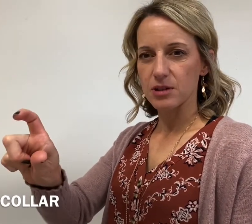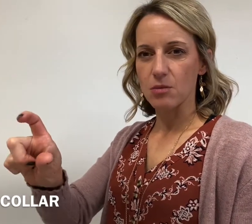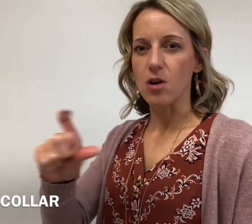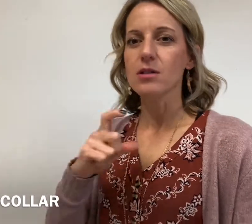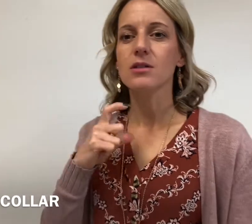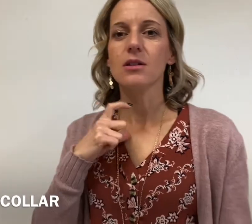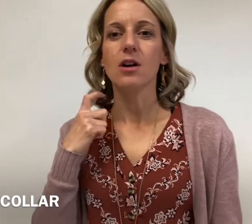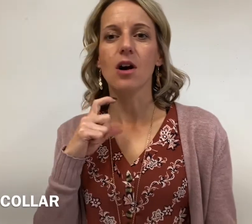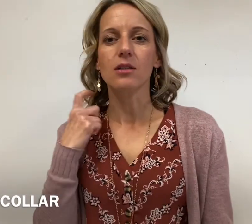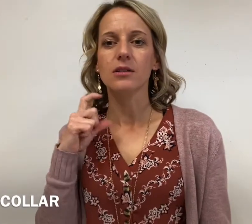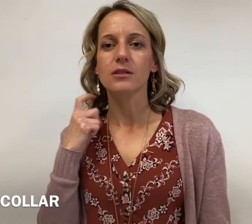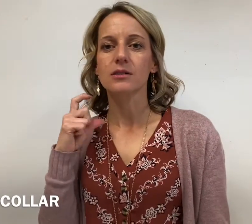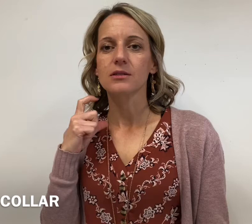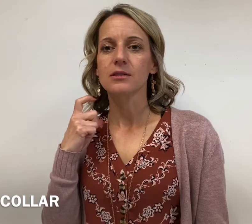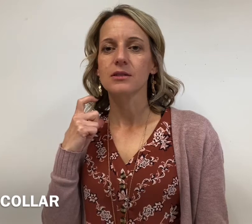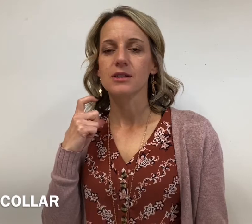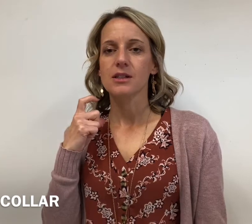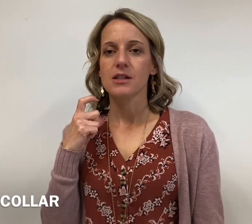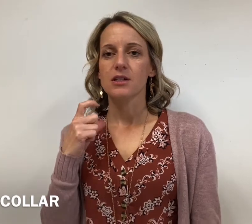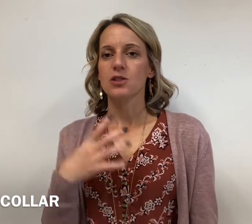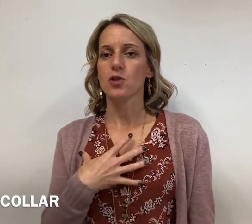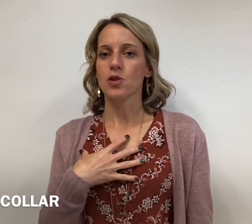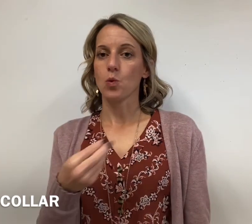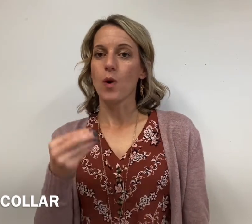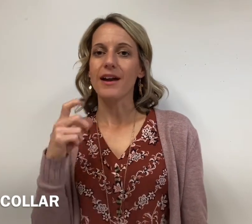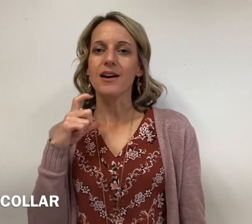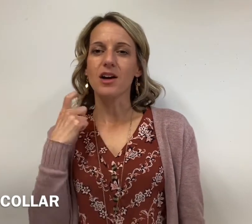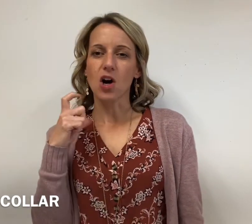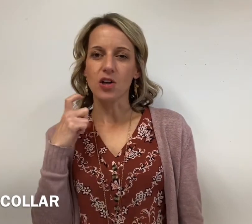small collar. So they're white collar.